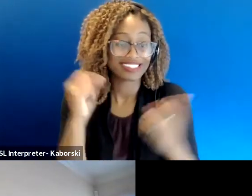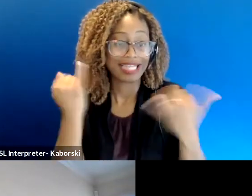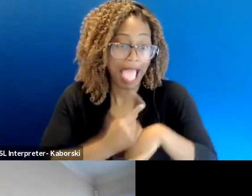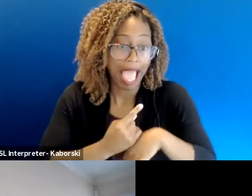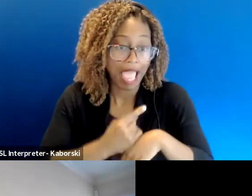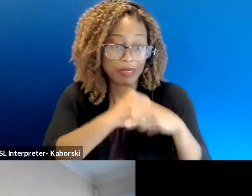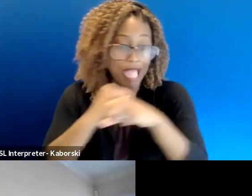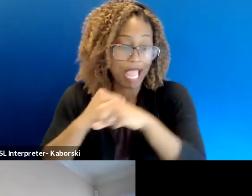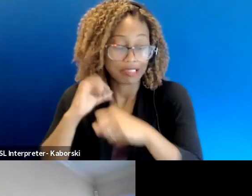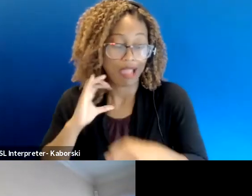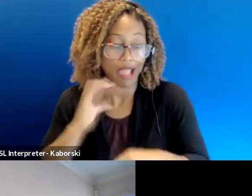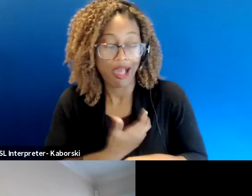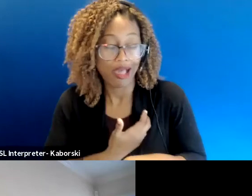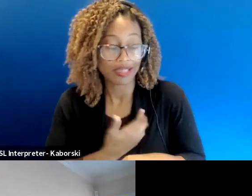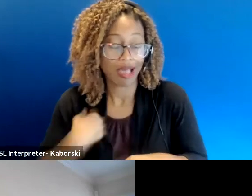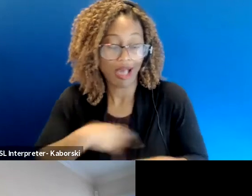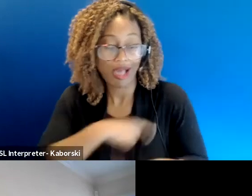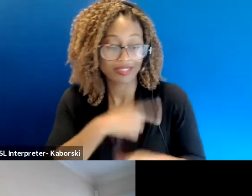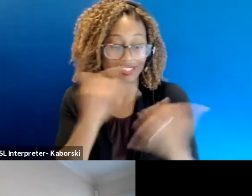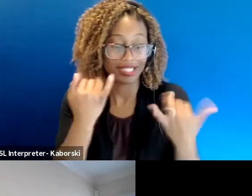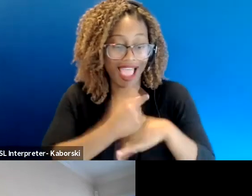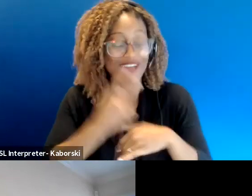looking forward to getting started.